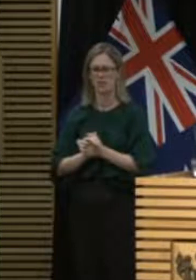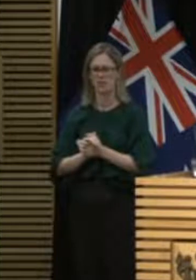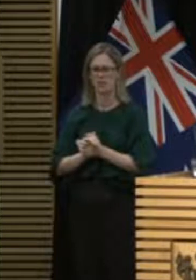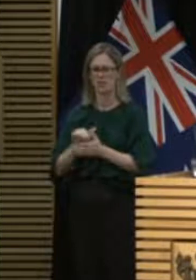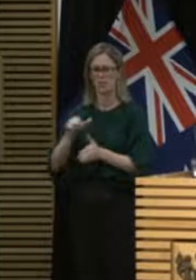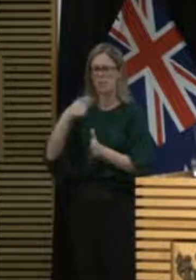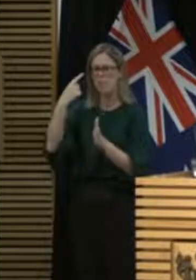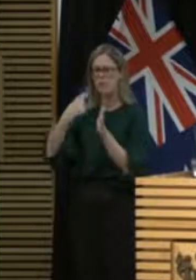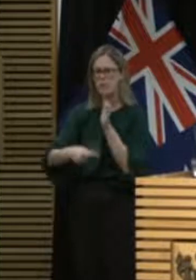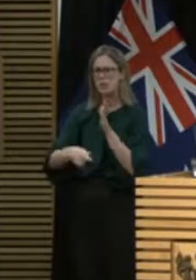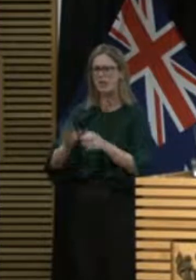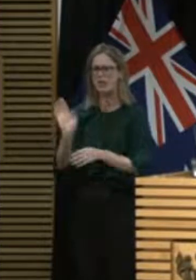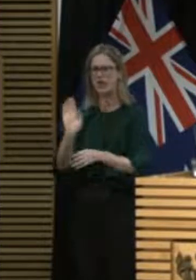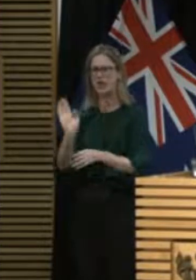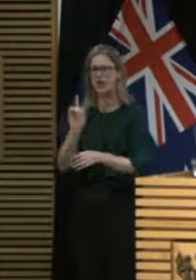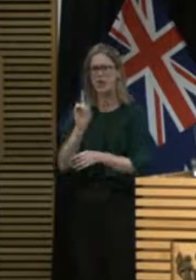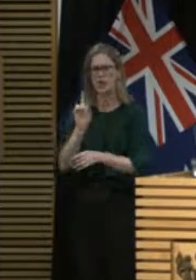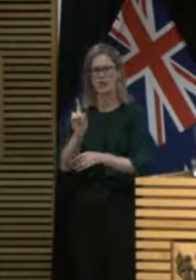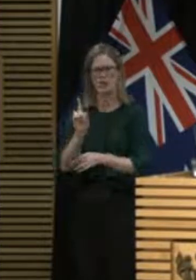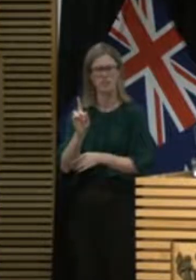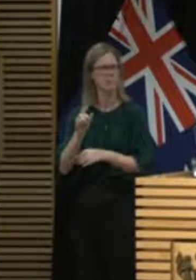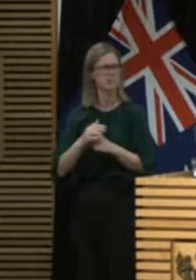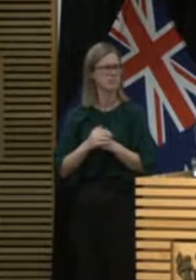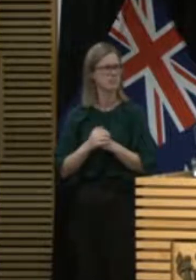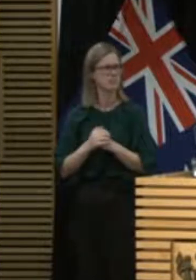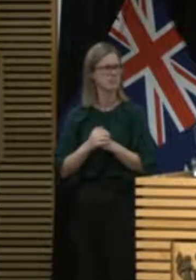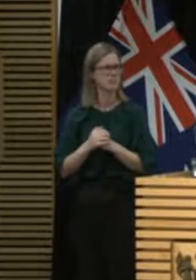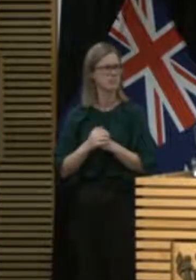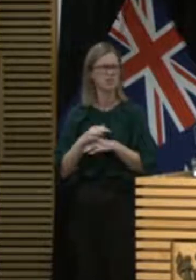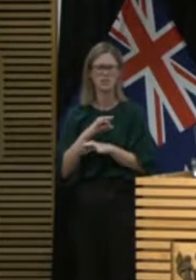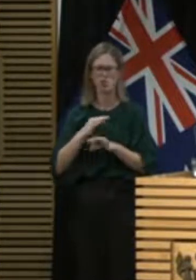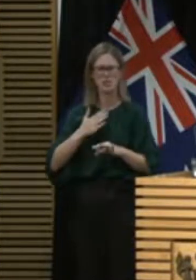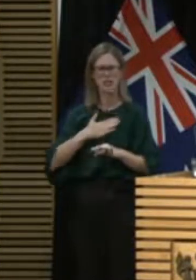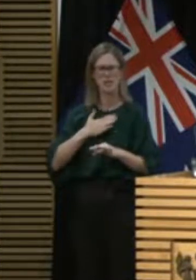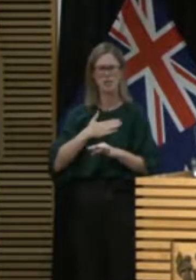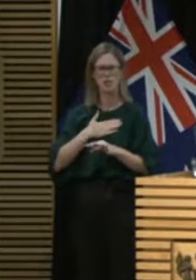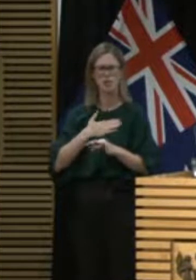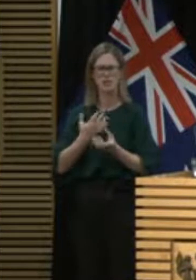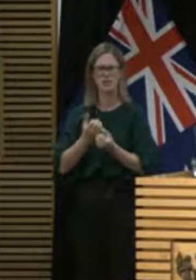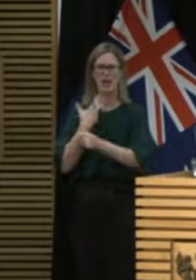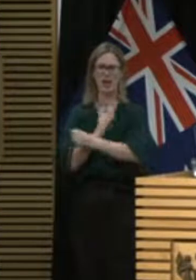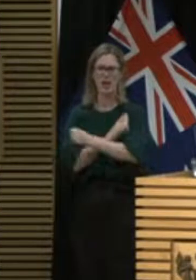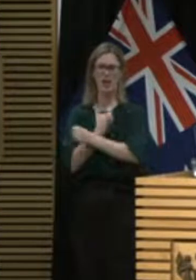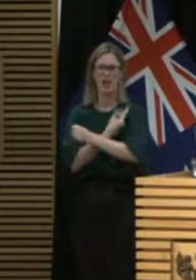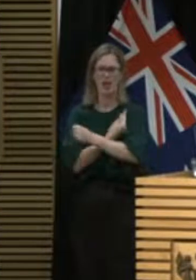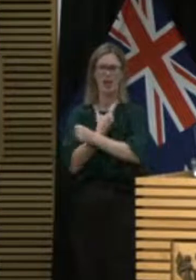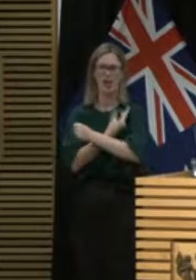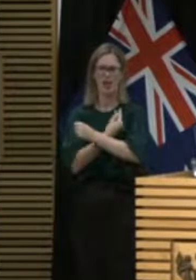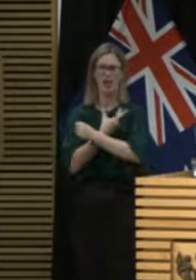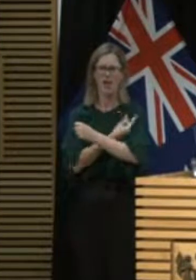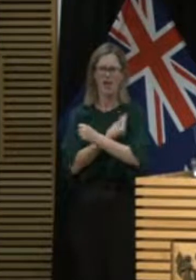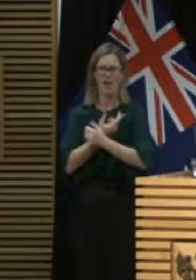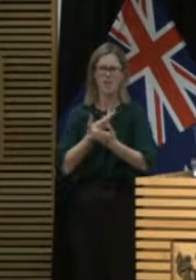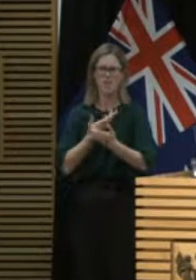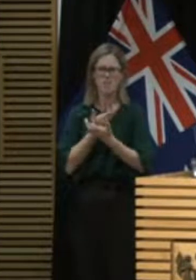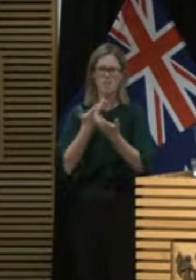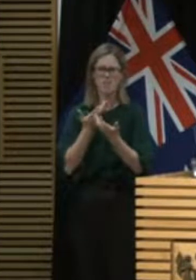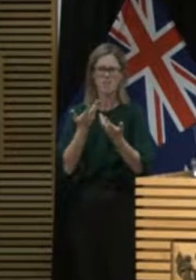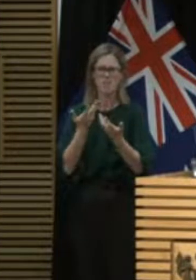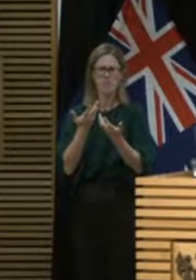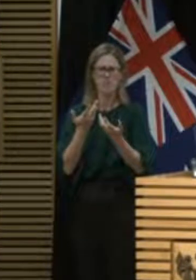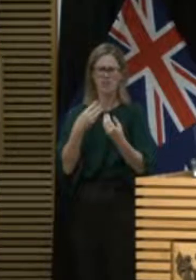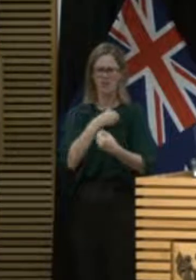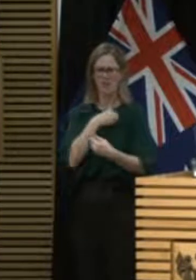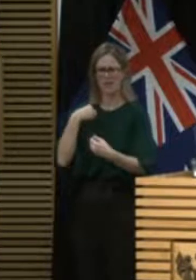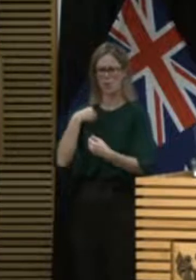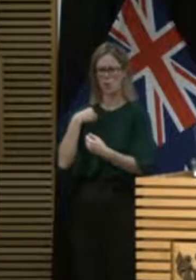I think it's just important to point out that it's a very unsafe thing to do for someone to be receiving a